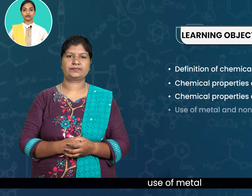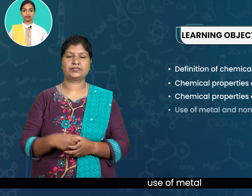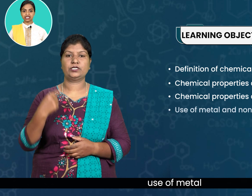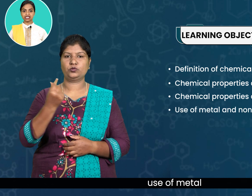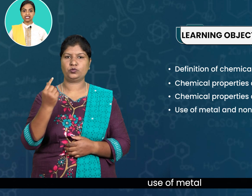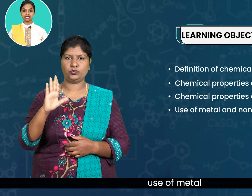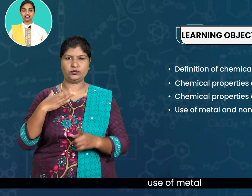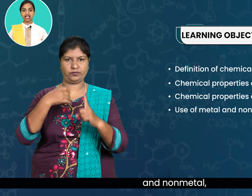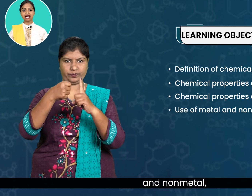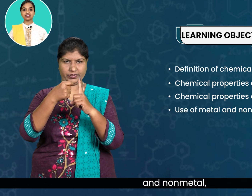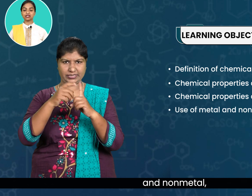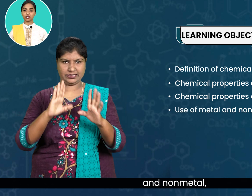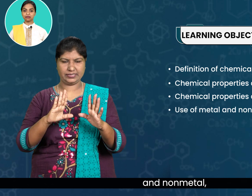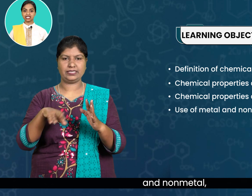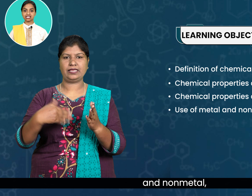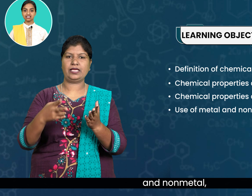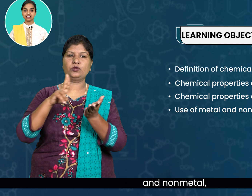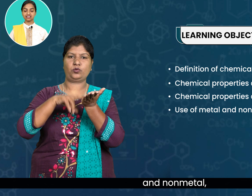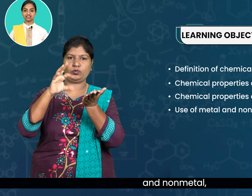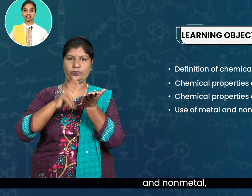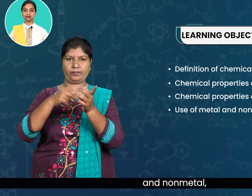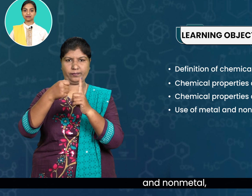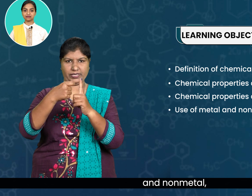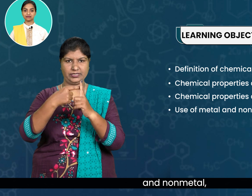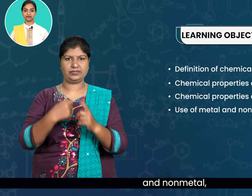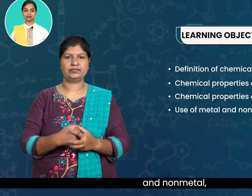use of metal and non-metal,